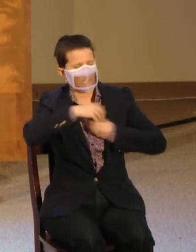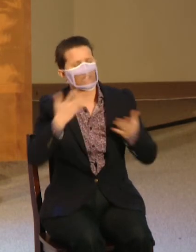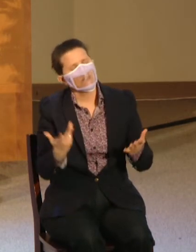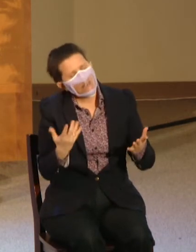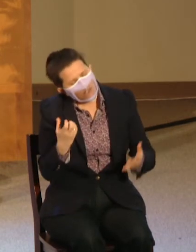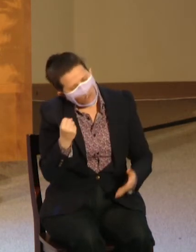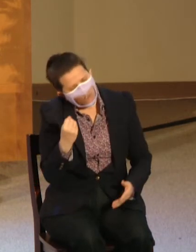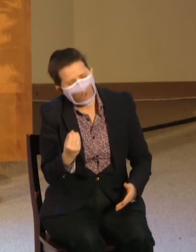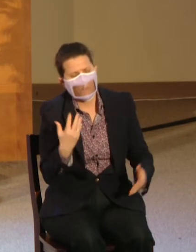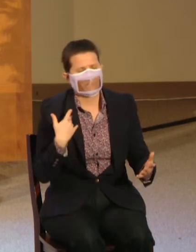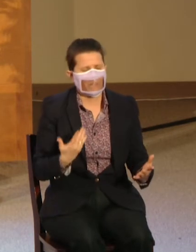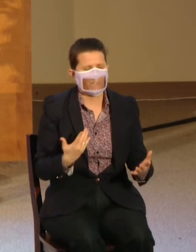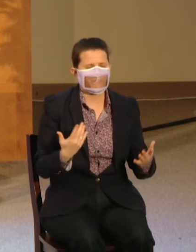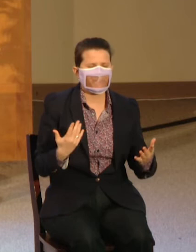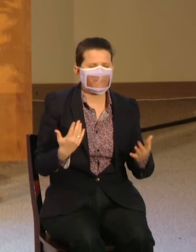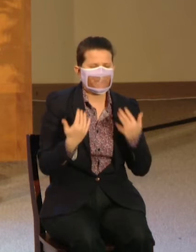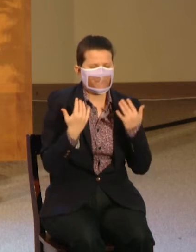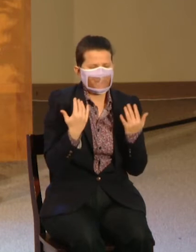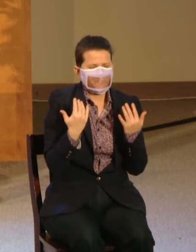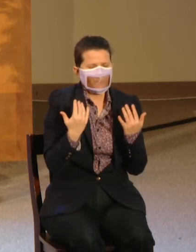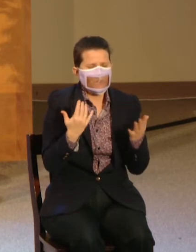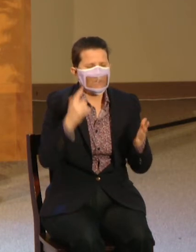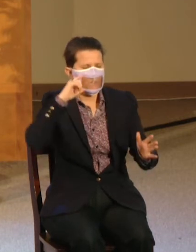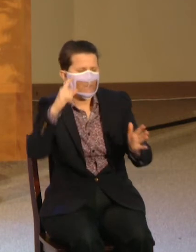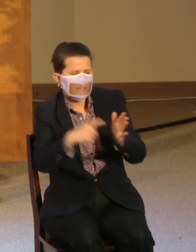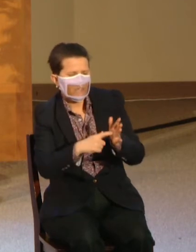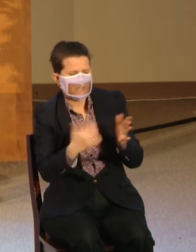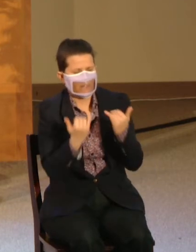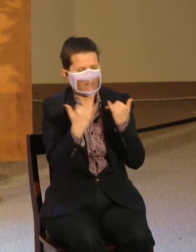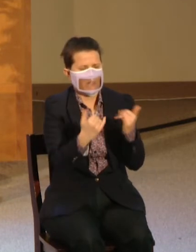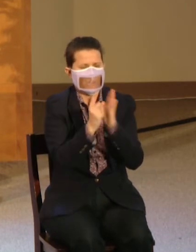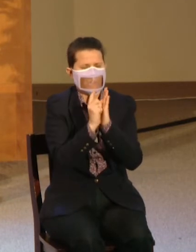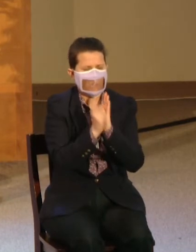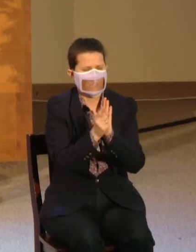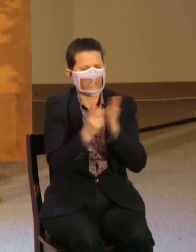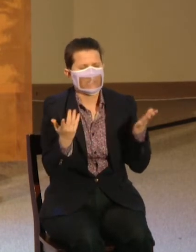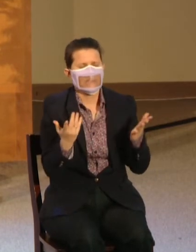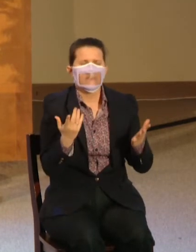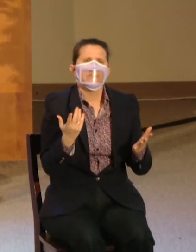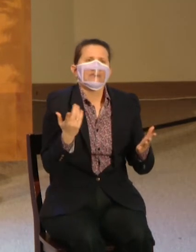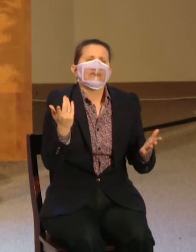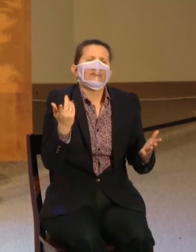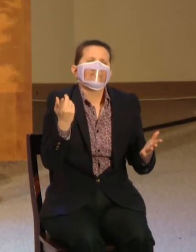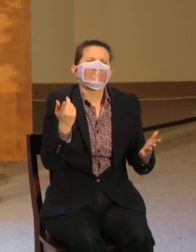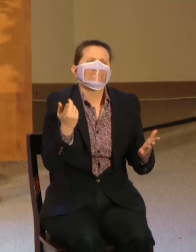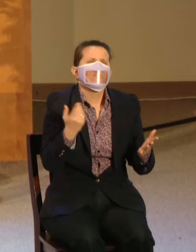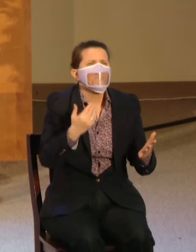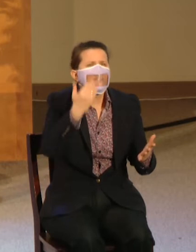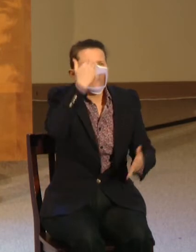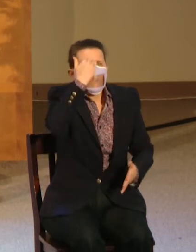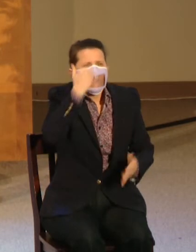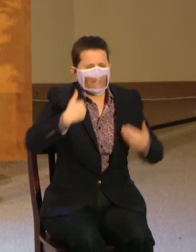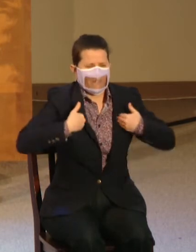do. You know, even if we think we're not enough or we don't have enough, to be able to be